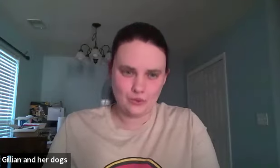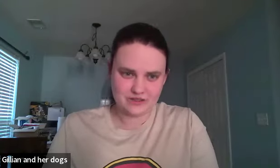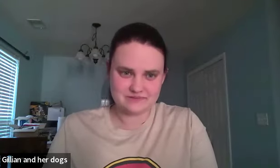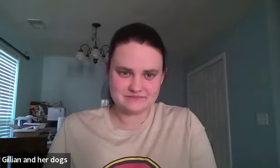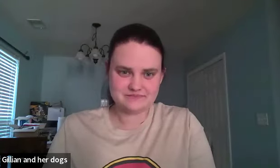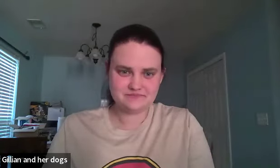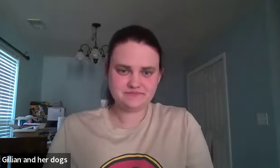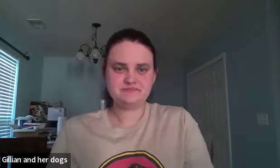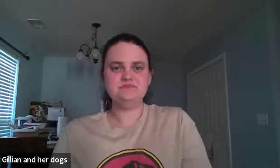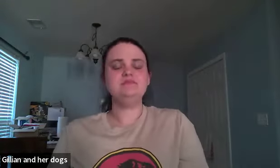Old.